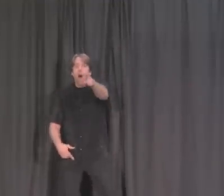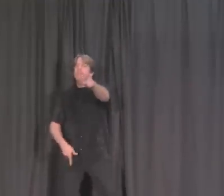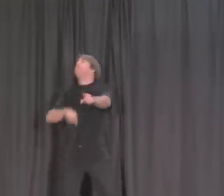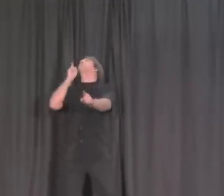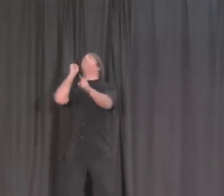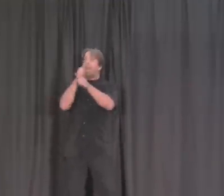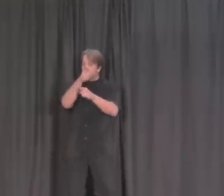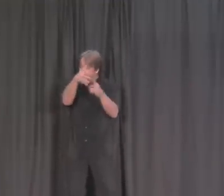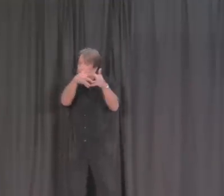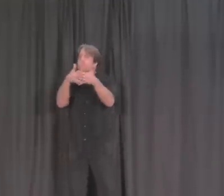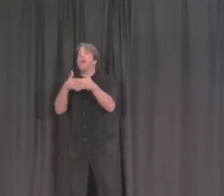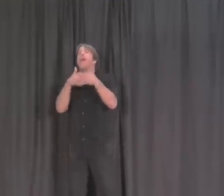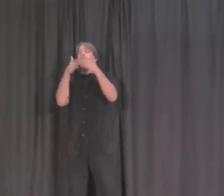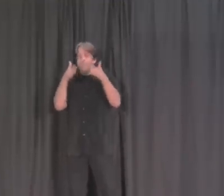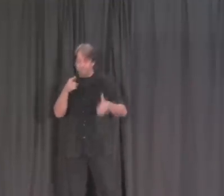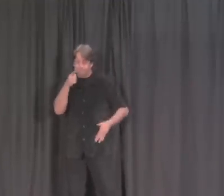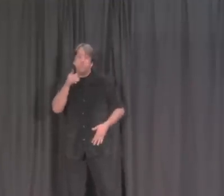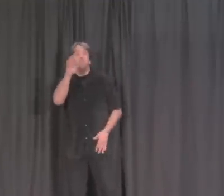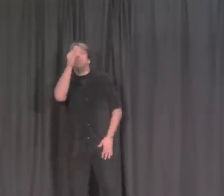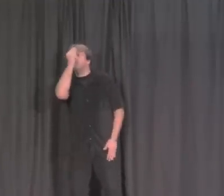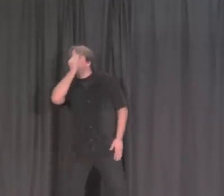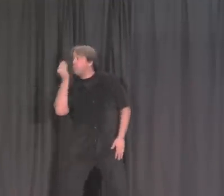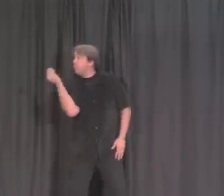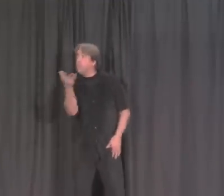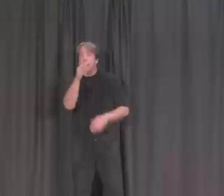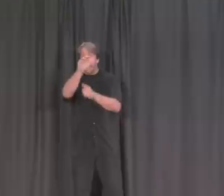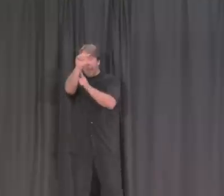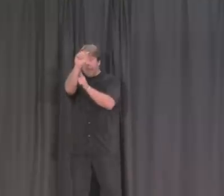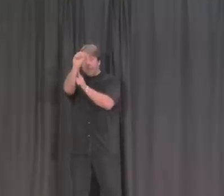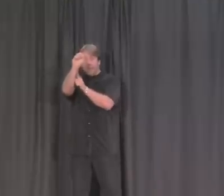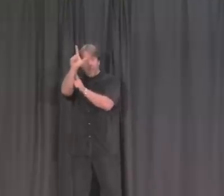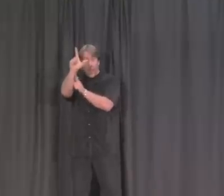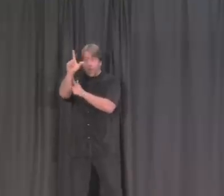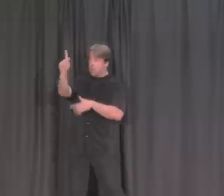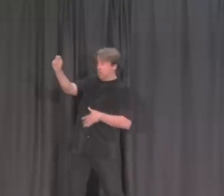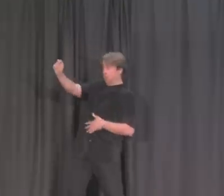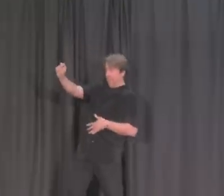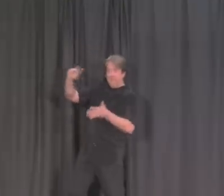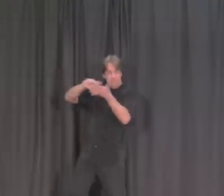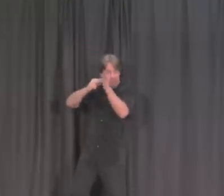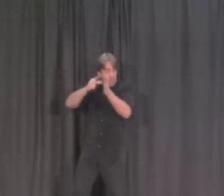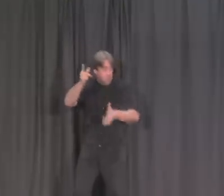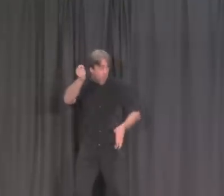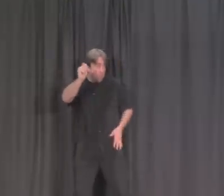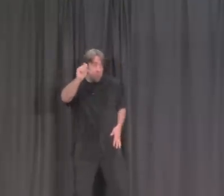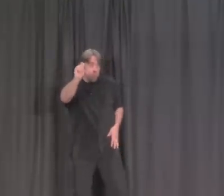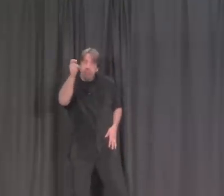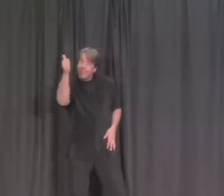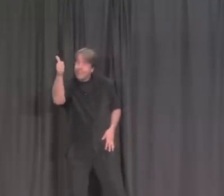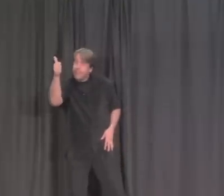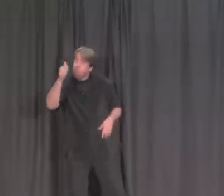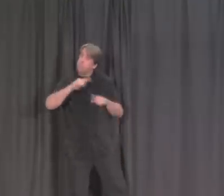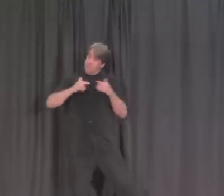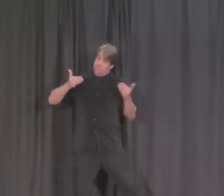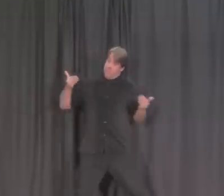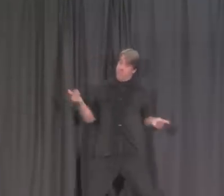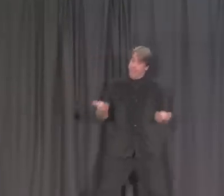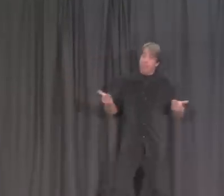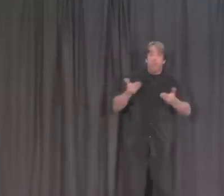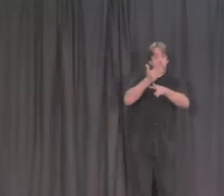And he said, clearly you're an American, yes. Look, I know in your country the shaking tea means bathroom, but